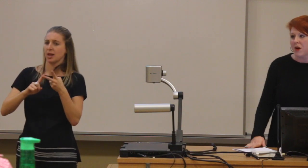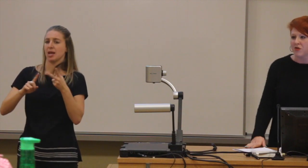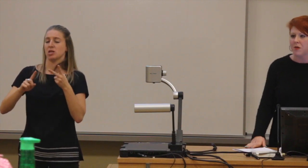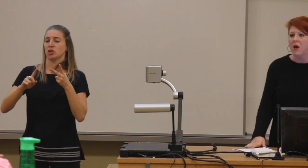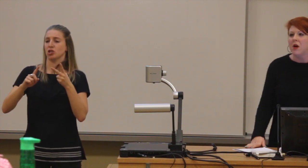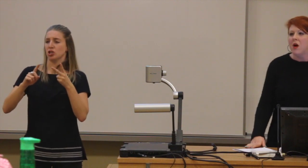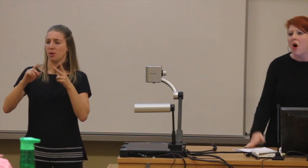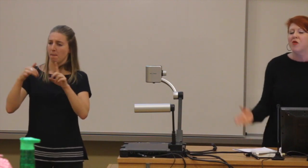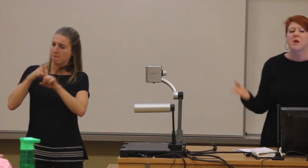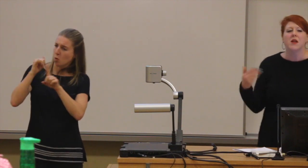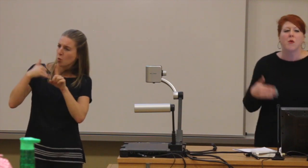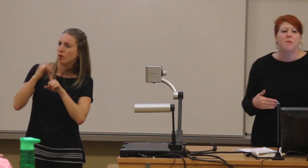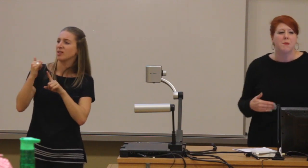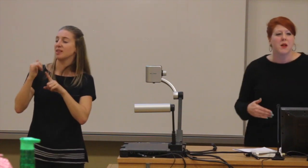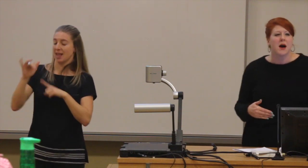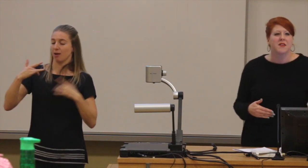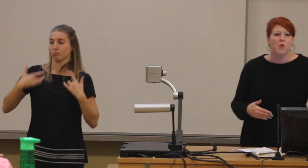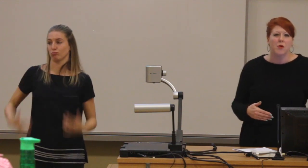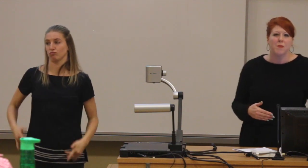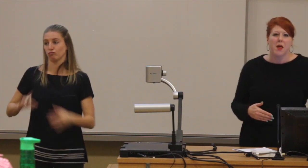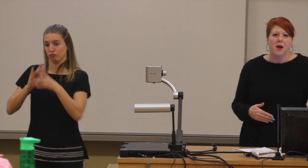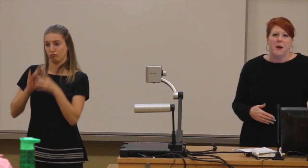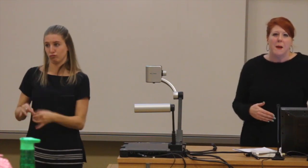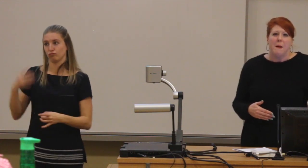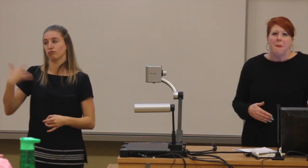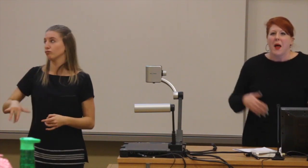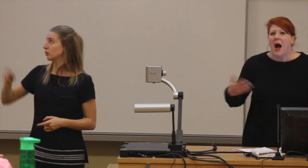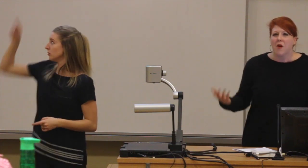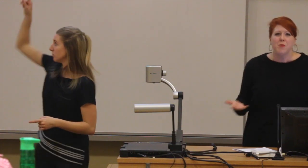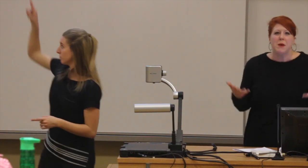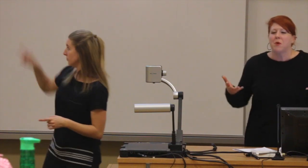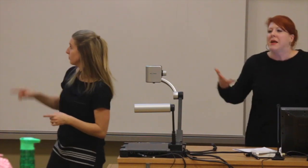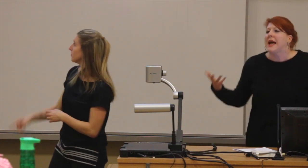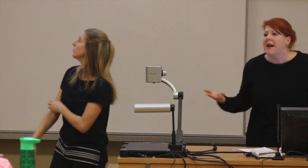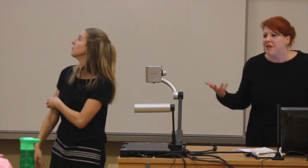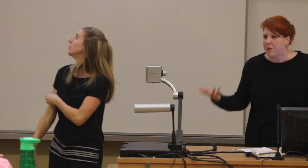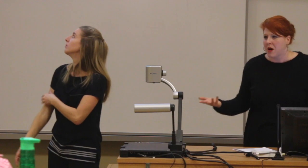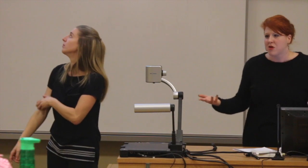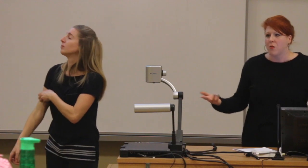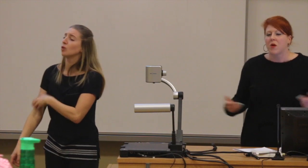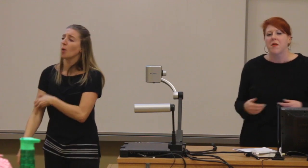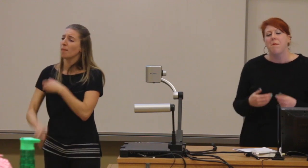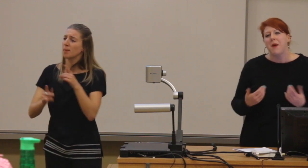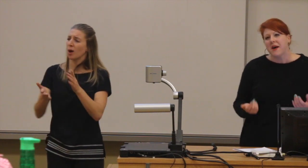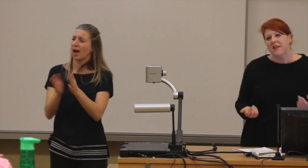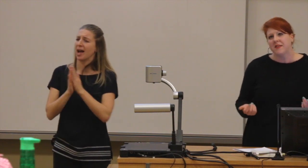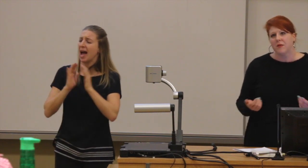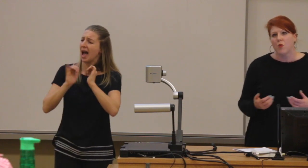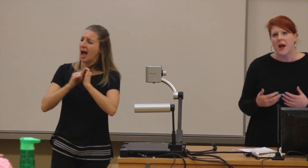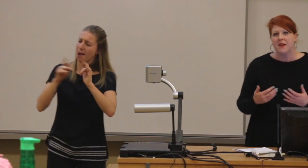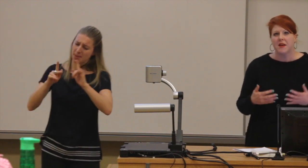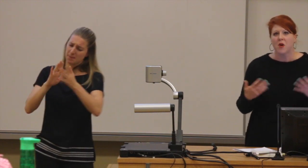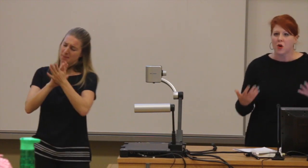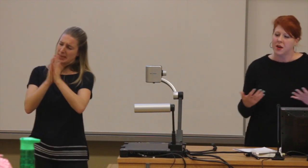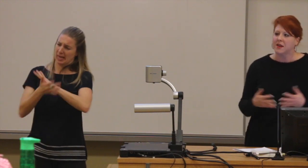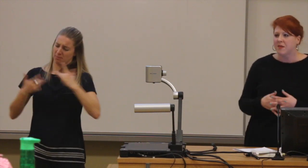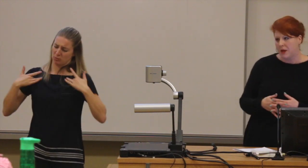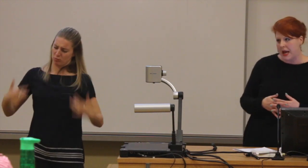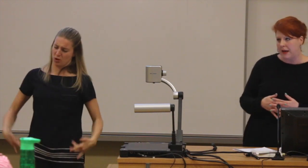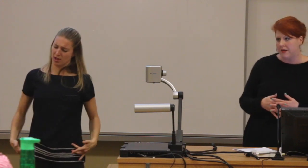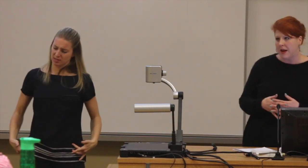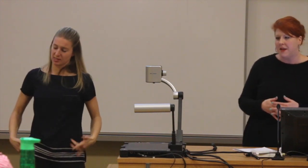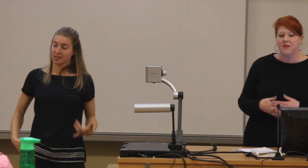for depression. Ultimately, when people ask, well, how do people get depression? One of the best ways I've heard